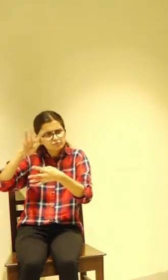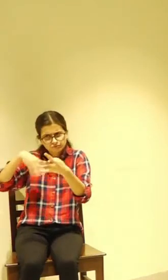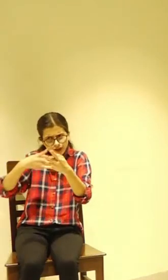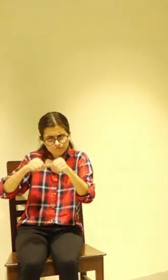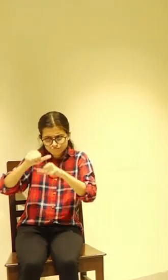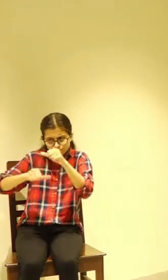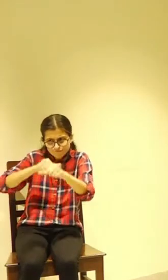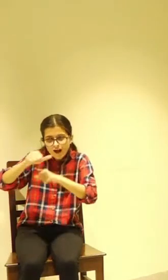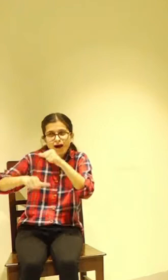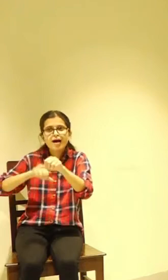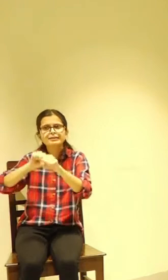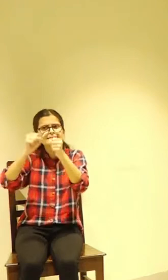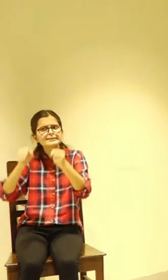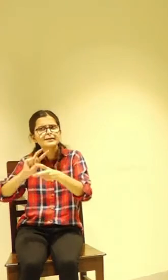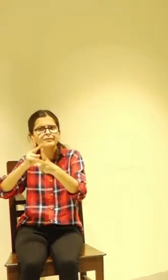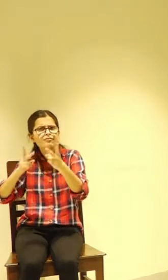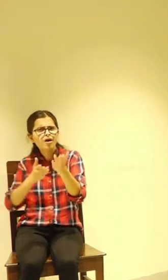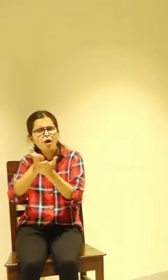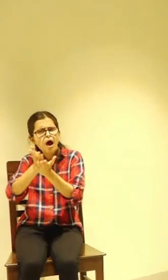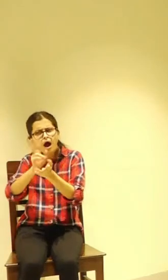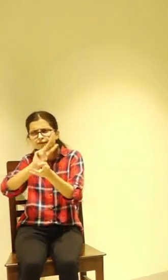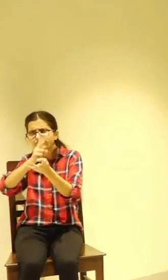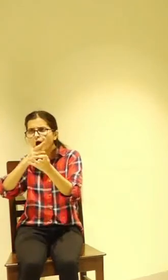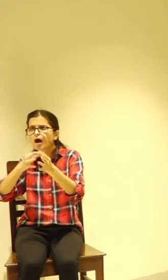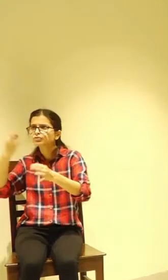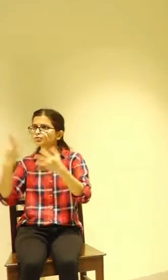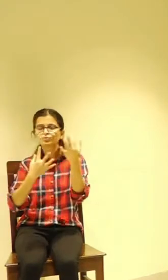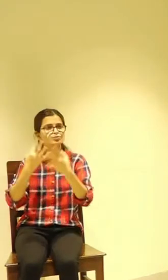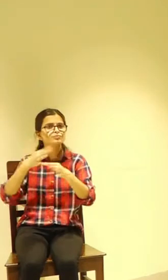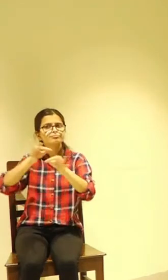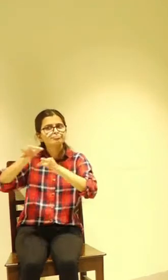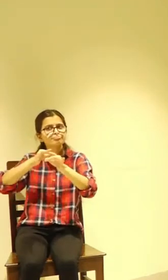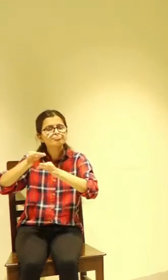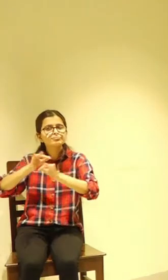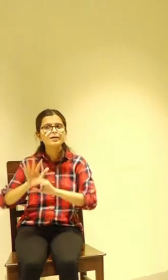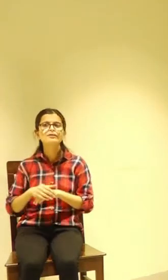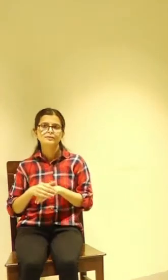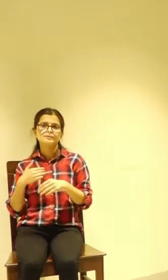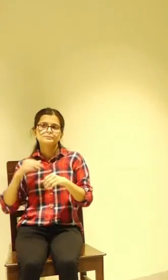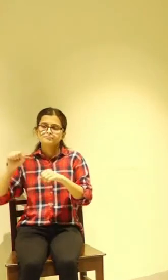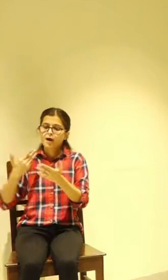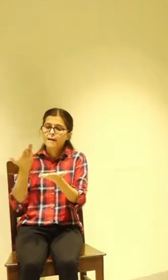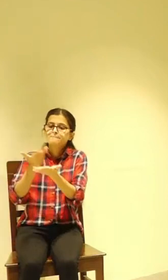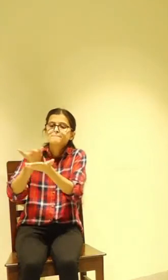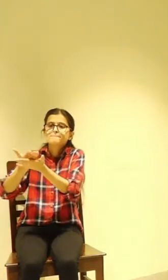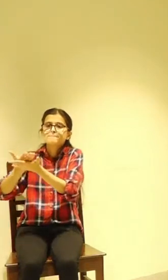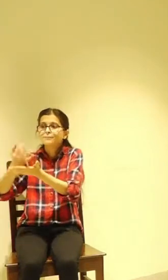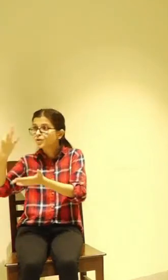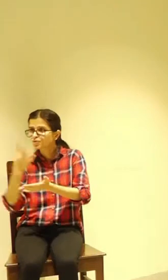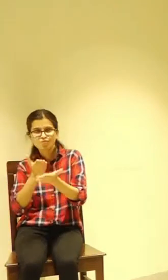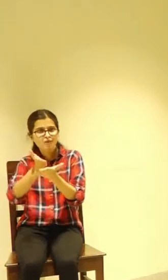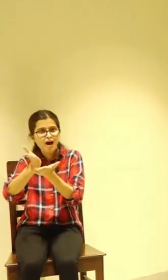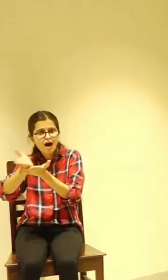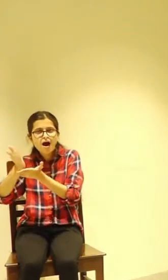with new ways of interpreting it, especially early on? They would not apply themselves systematically to come up with new ways